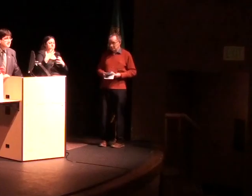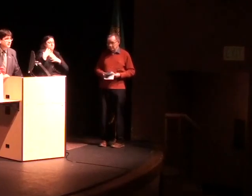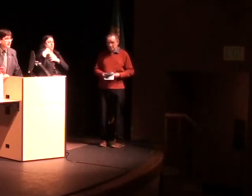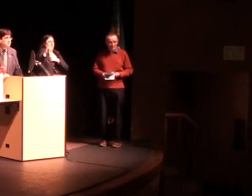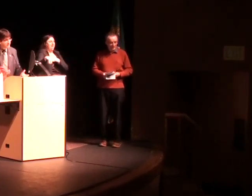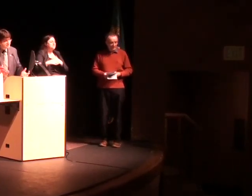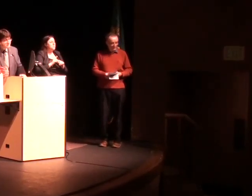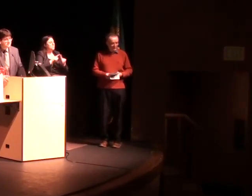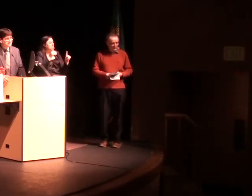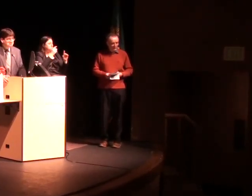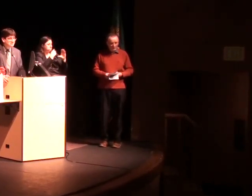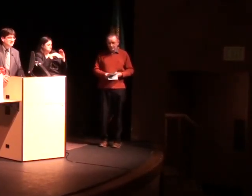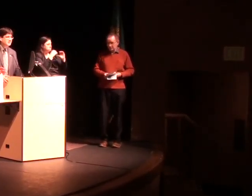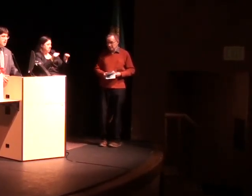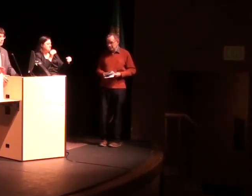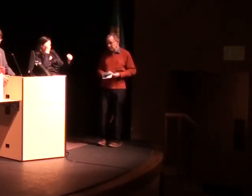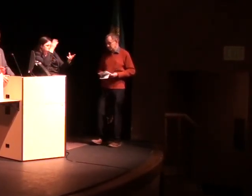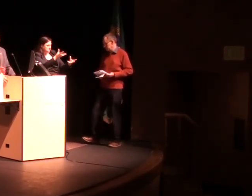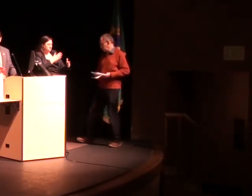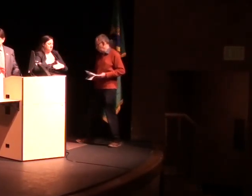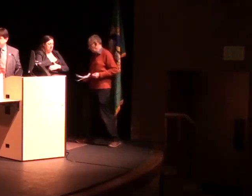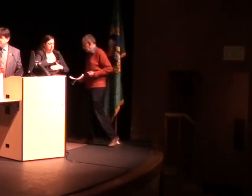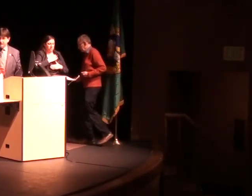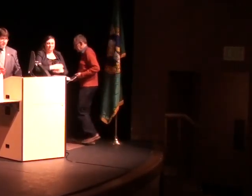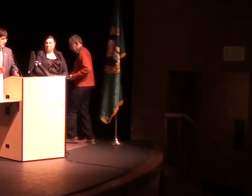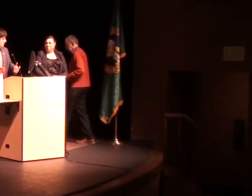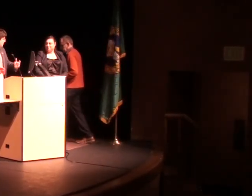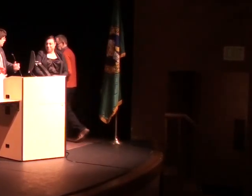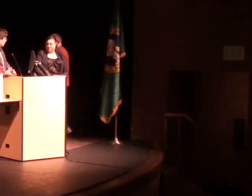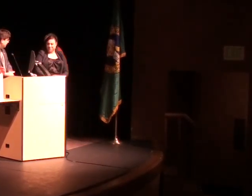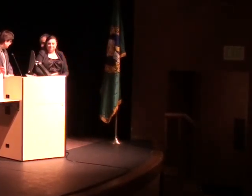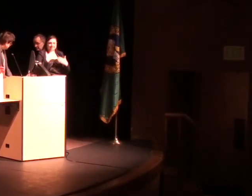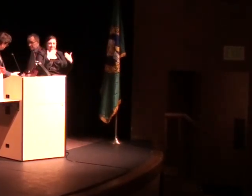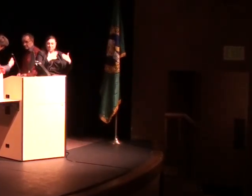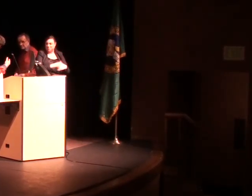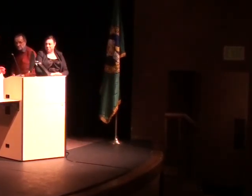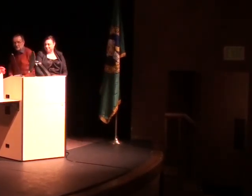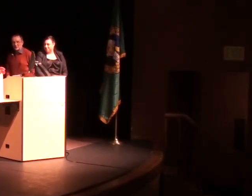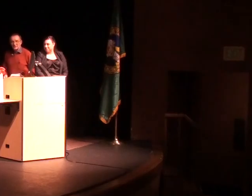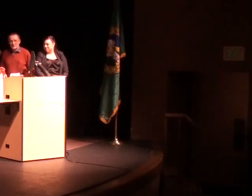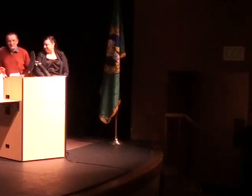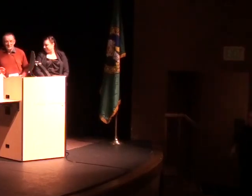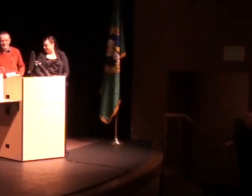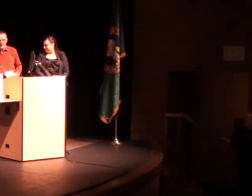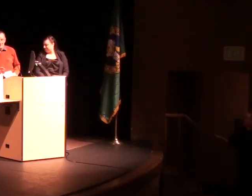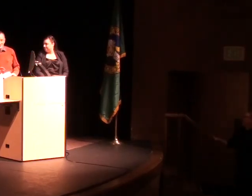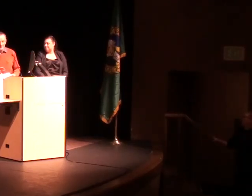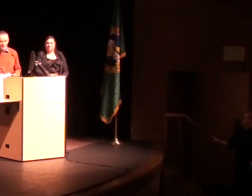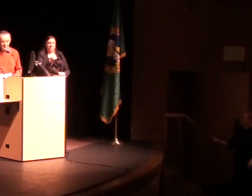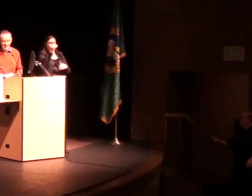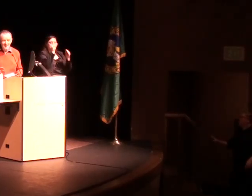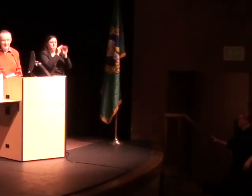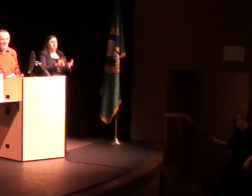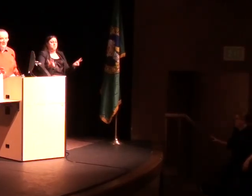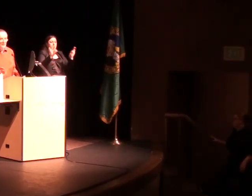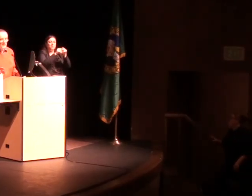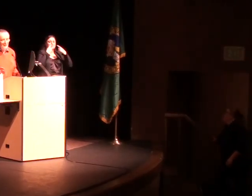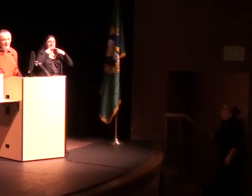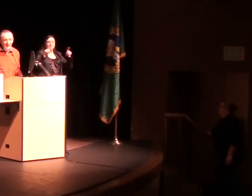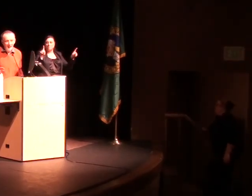interchange, okay? But great, thank you. My pleasure. And we have one more important